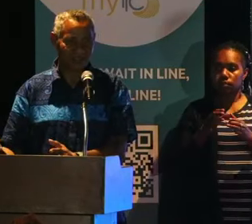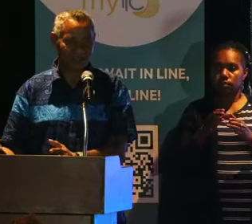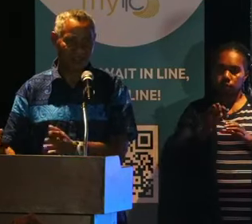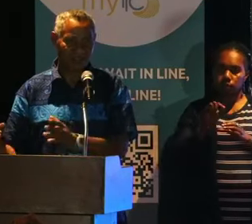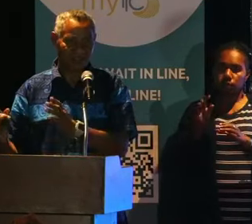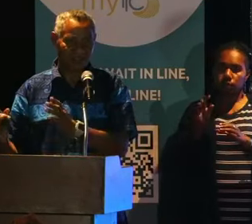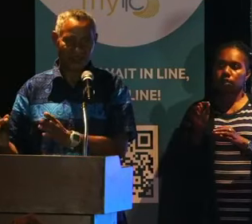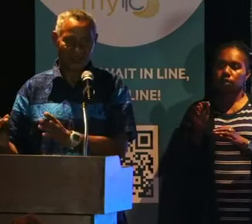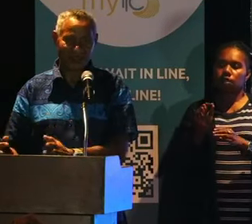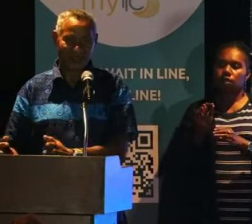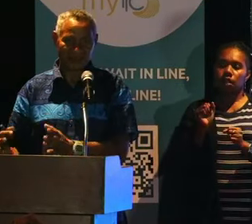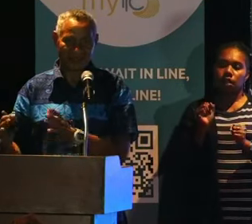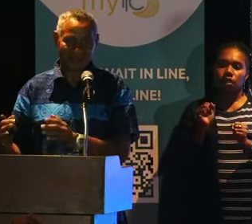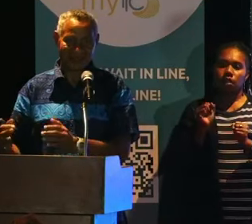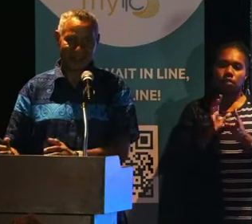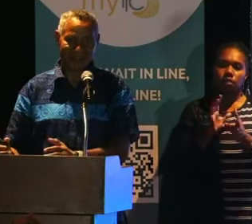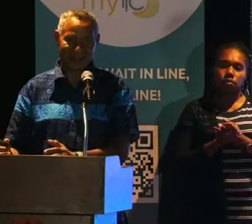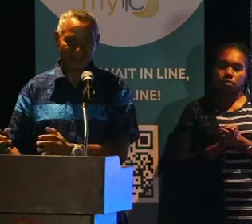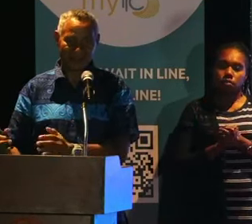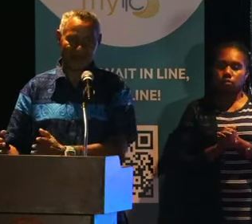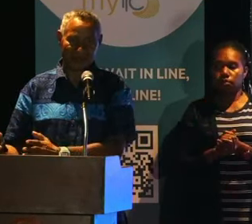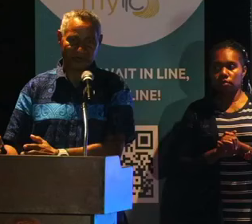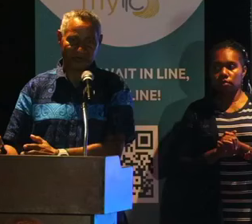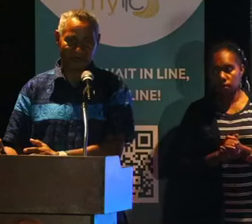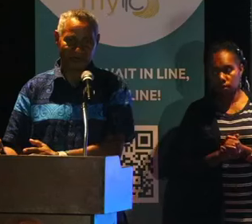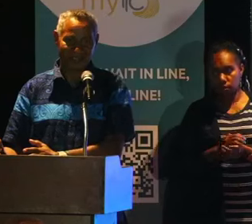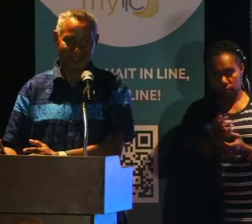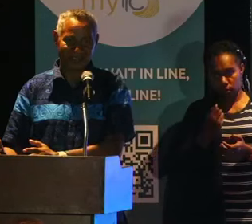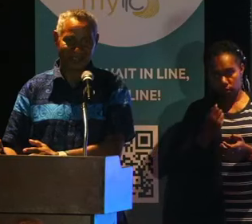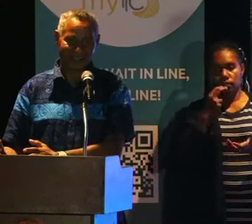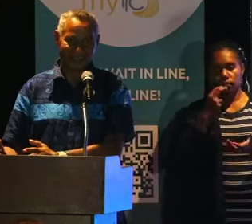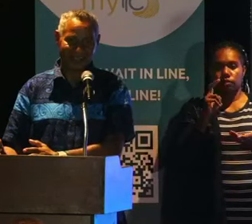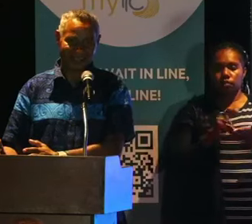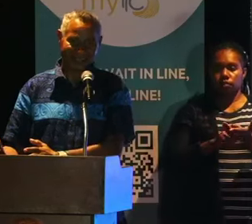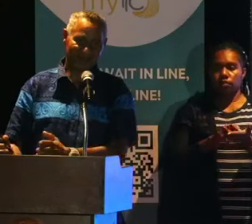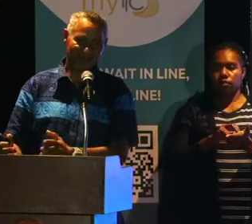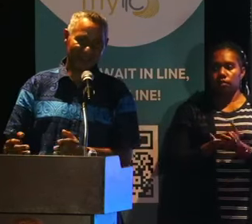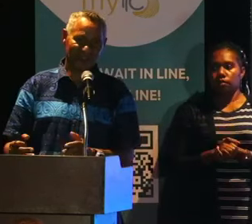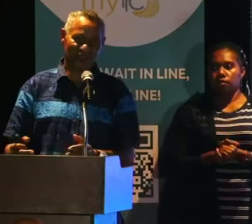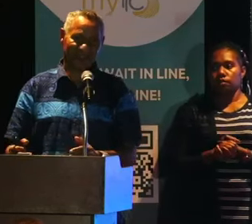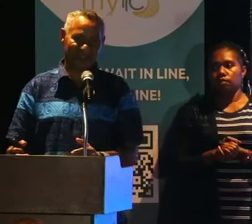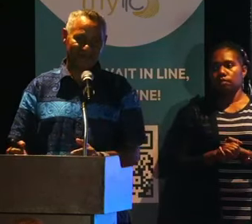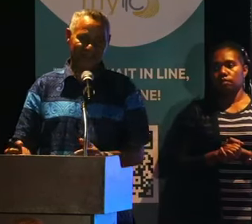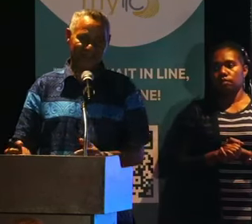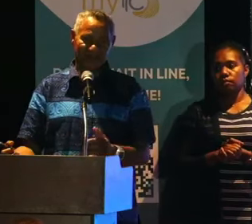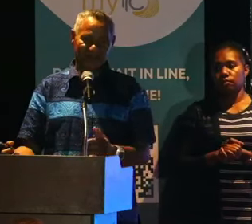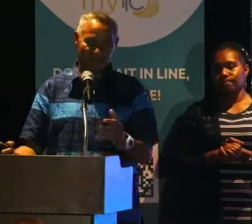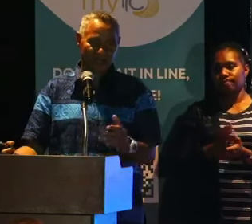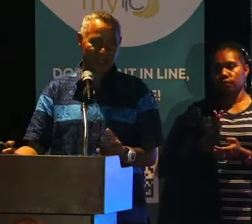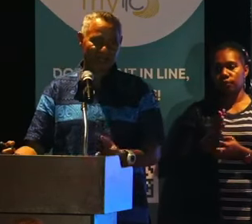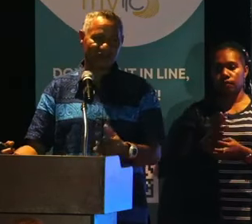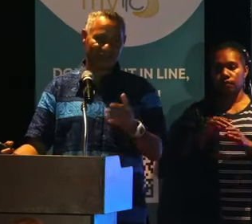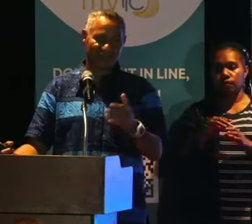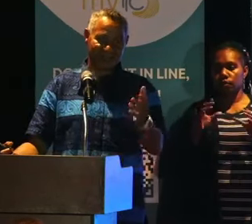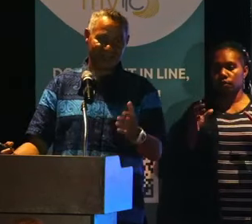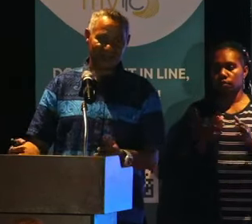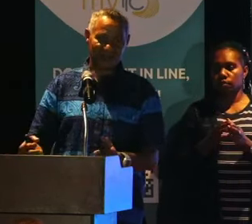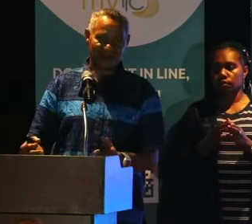fishermen so they can be registered as a fishing group. And then we can issue a certificate and you can open an account